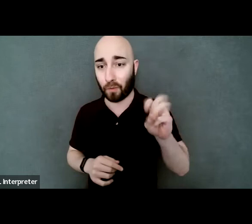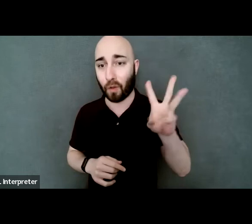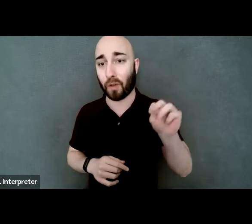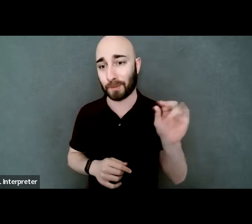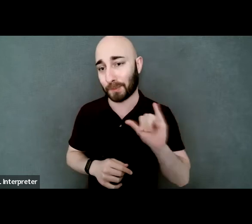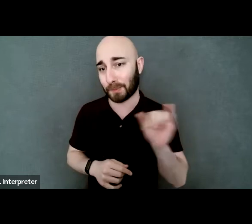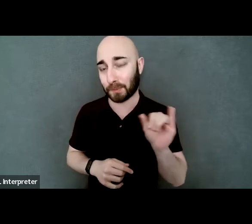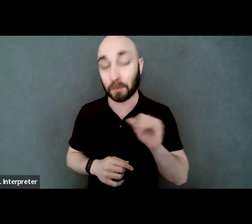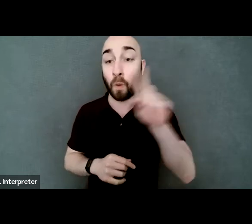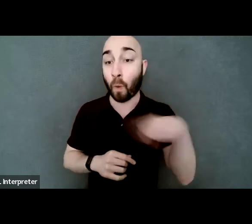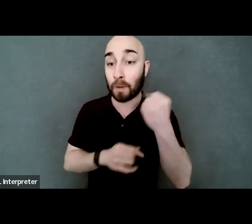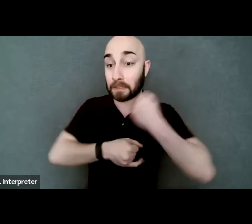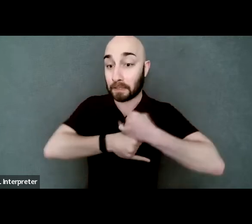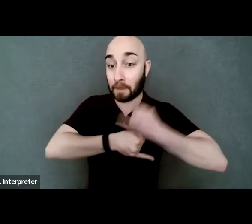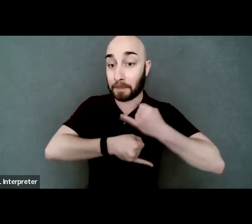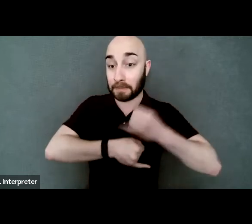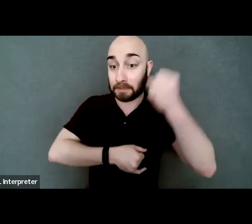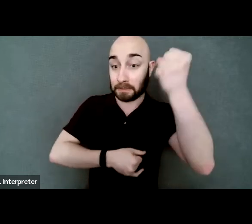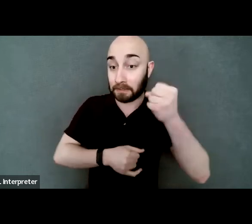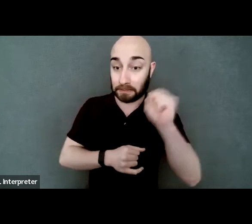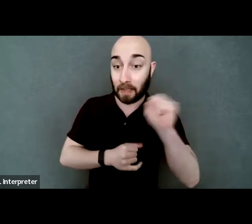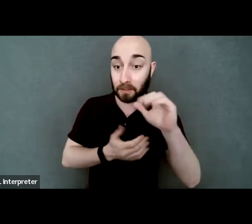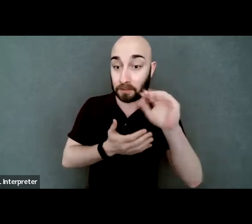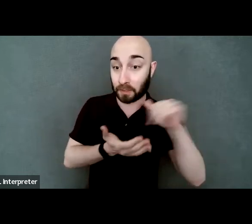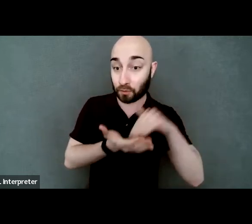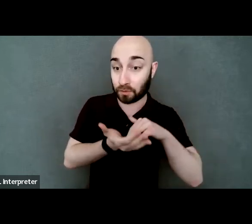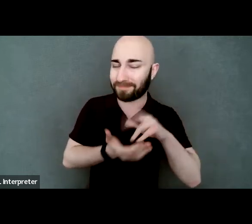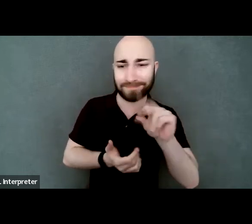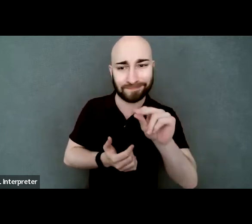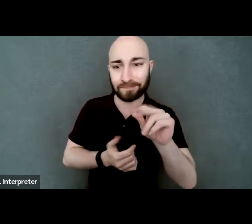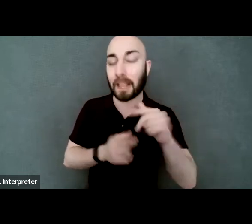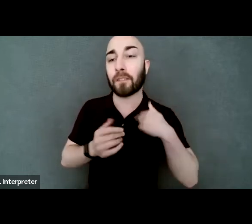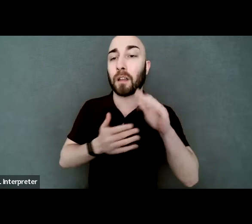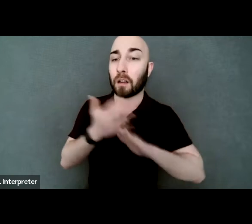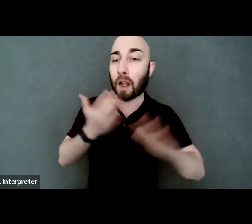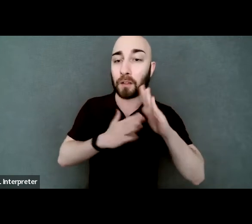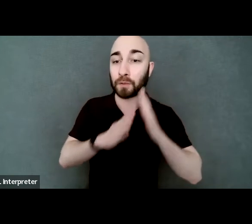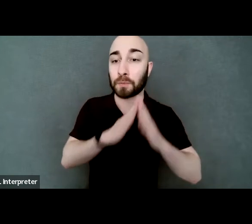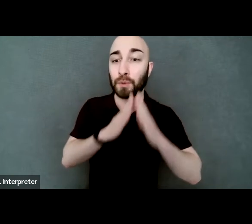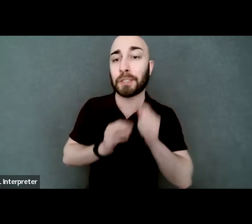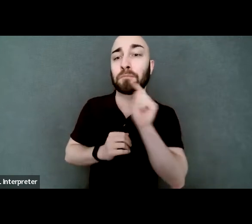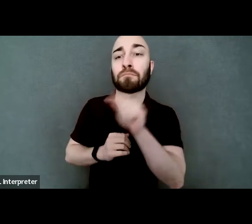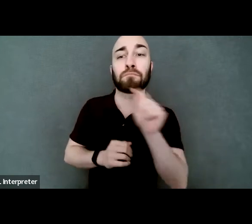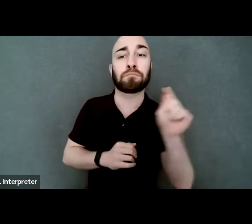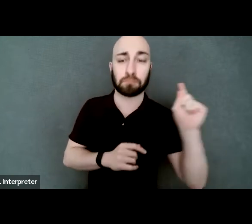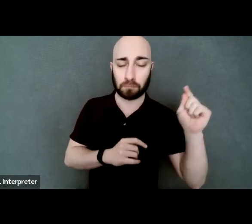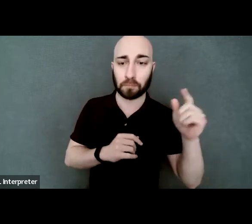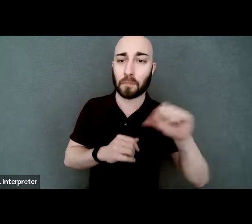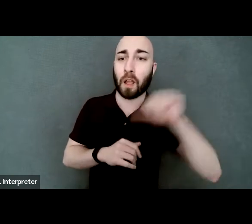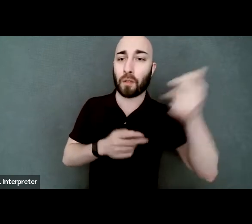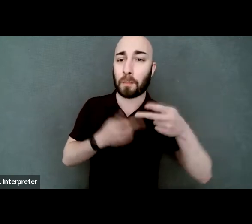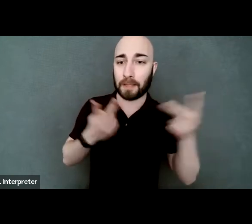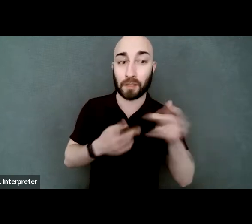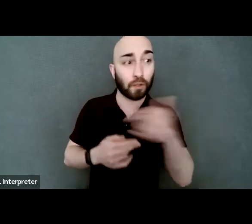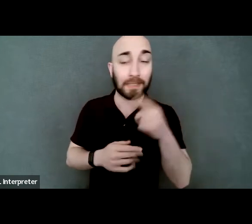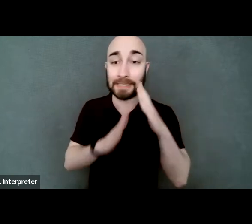our campus. We also have our students, our college community come together and speak up down at